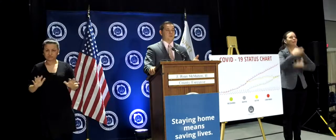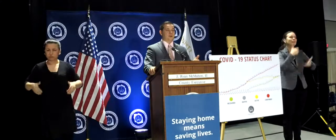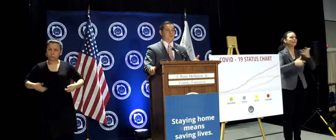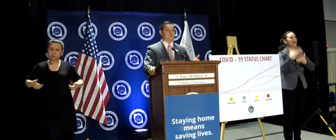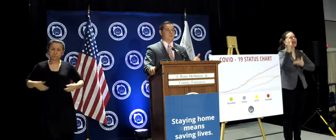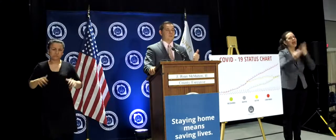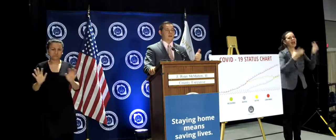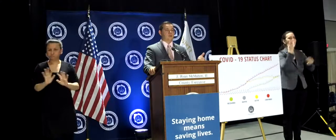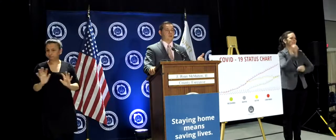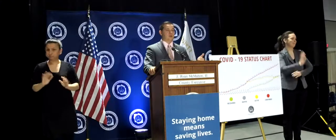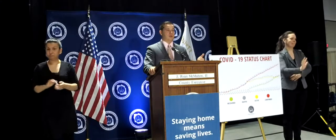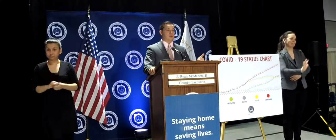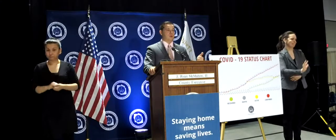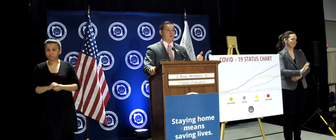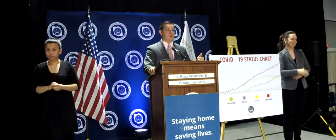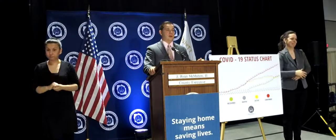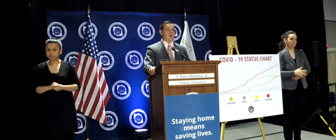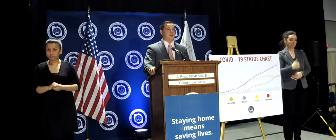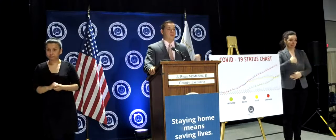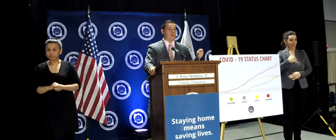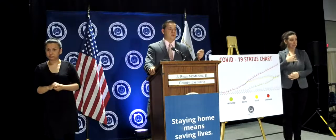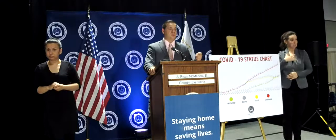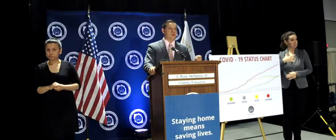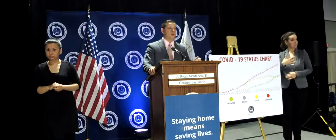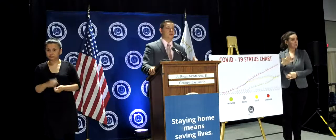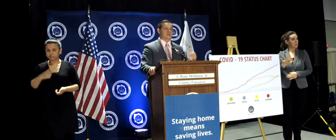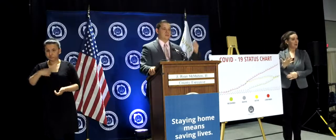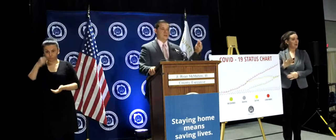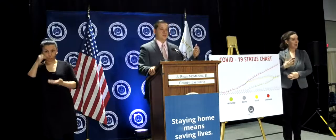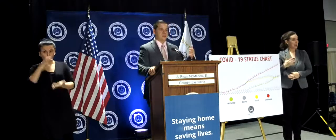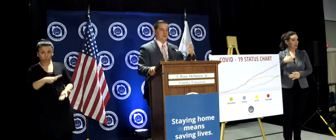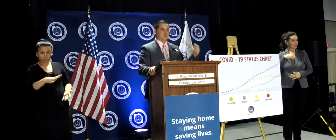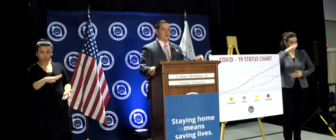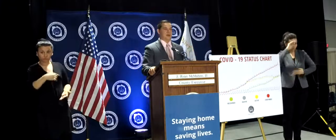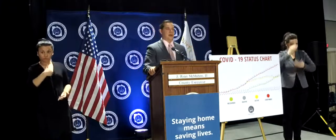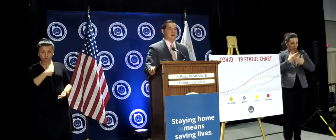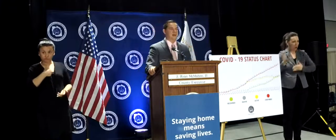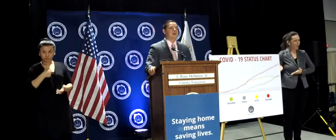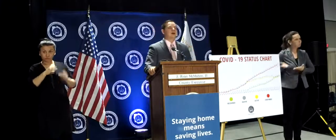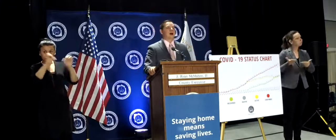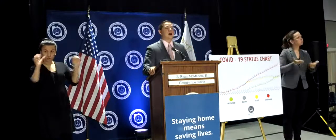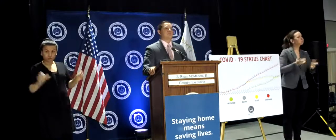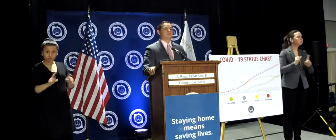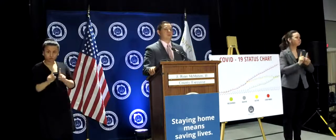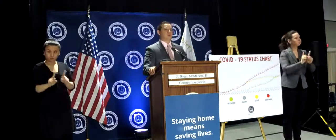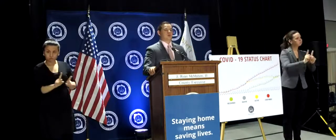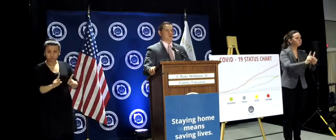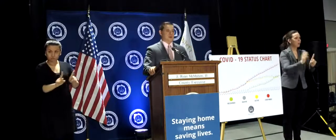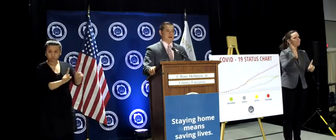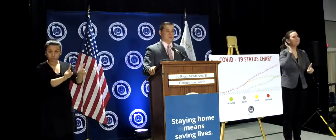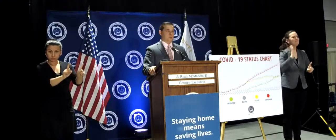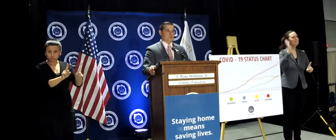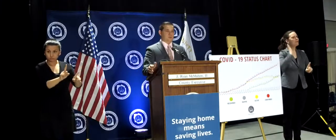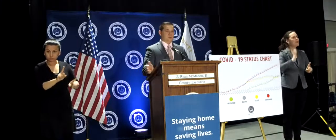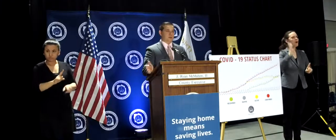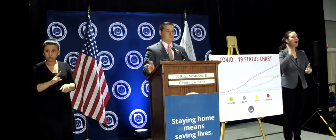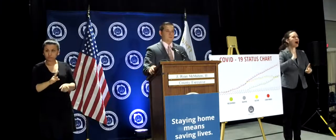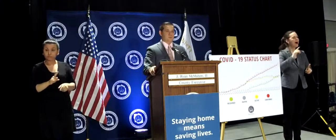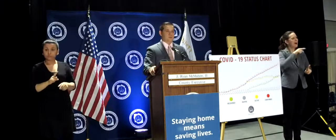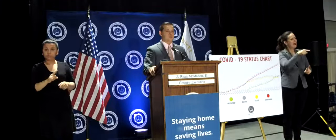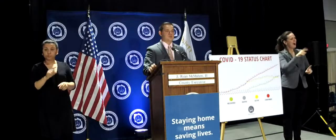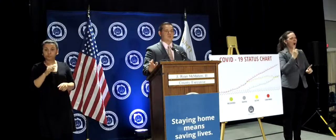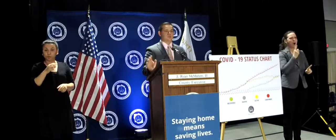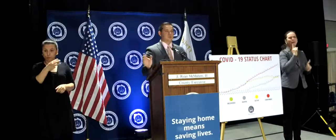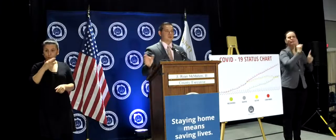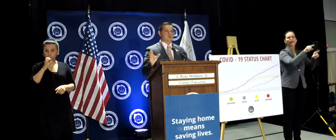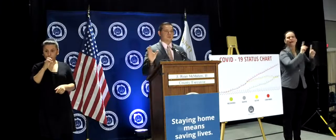Andrew McMahon demands a cookie right away. We go get him a cookie. It's a fun thing to do with Dad. We don't do that anymore, right?